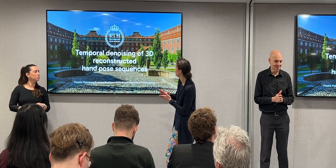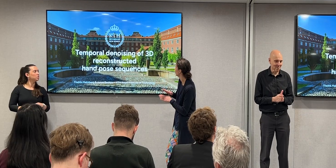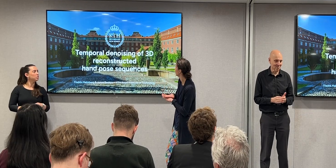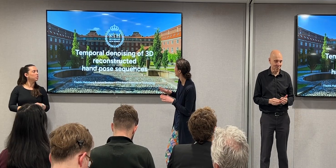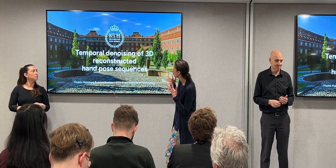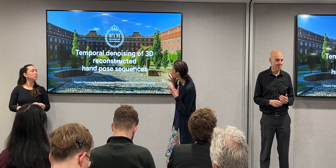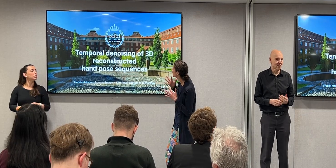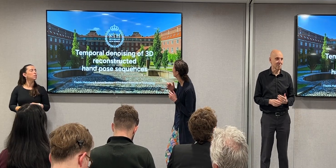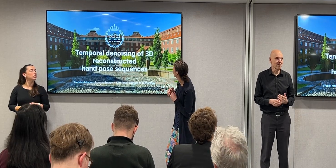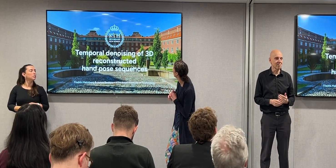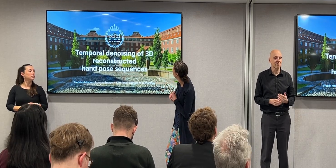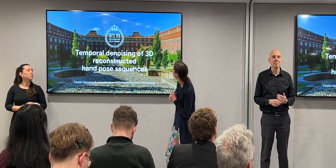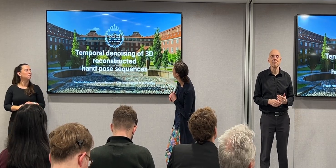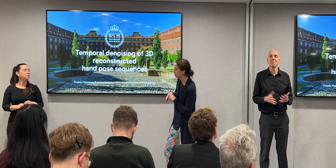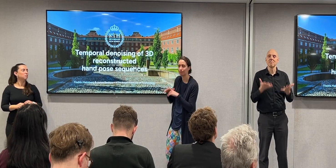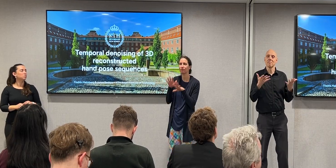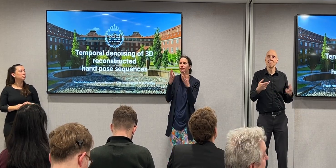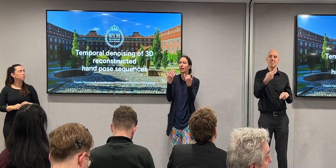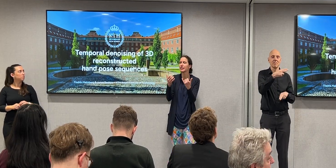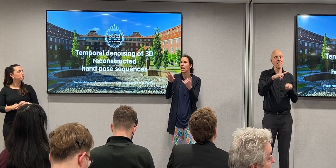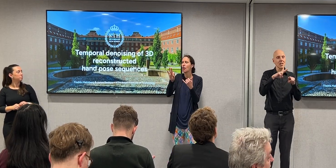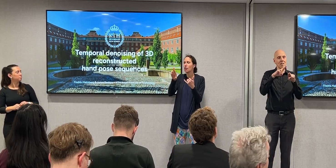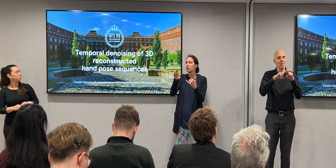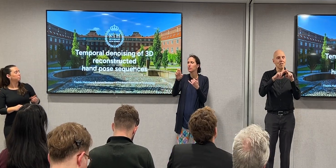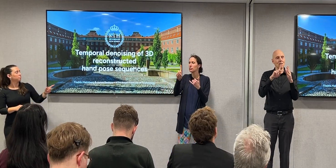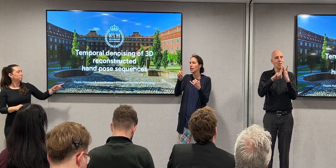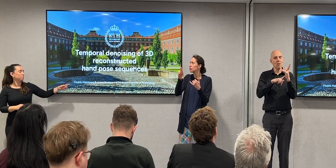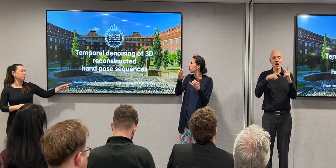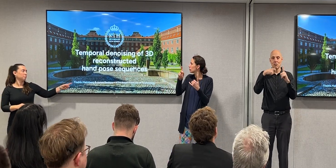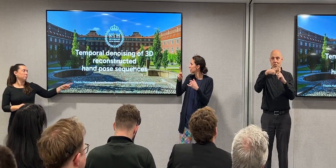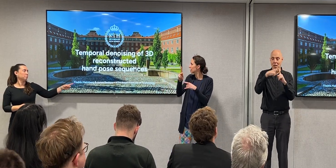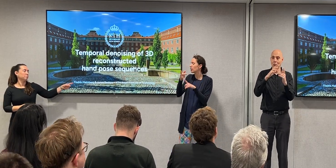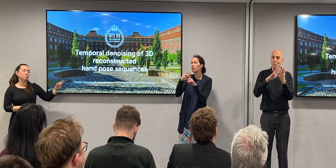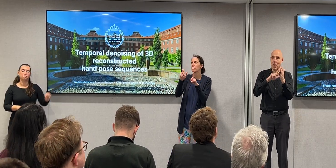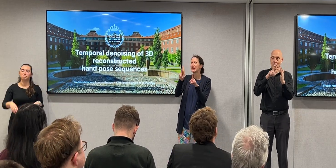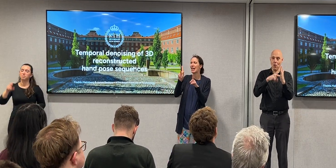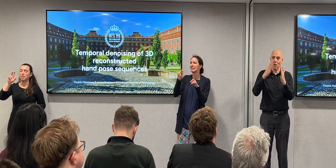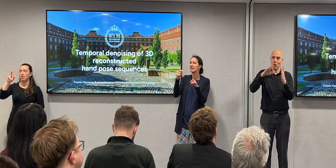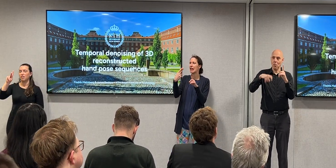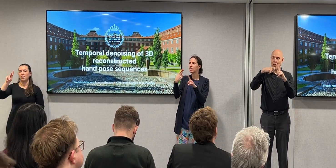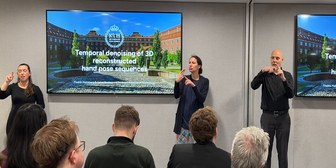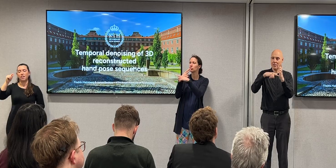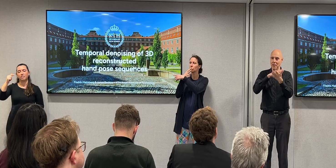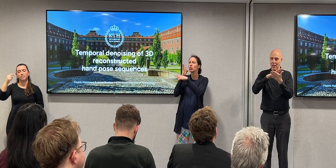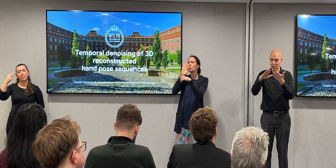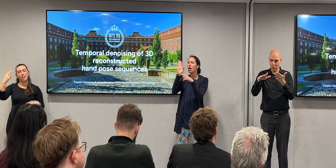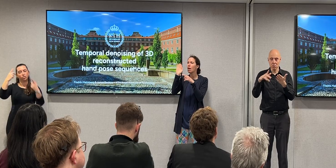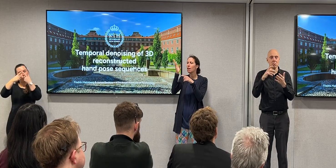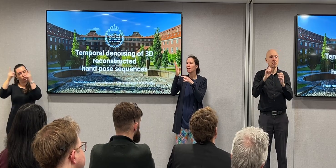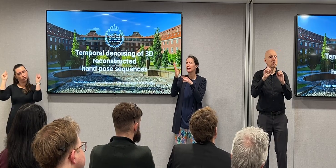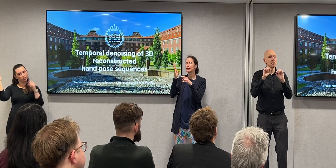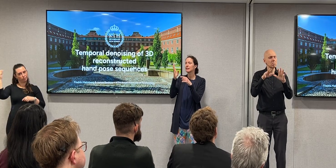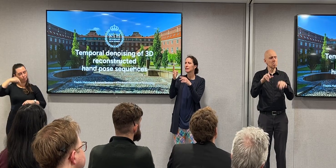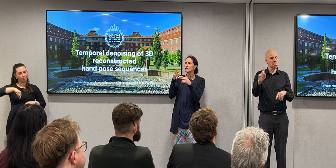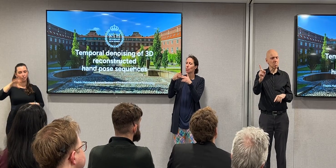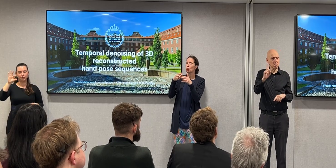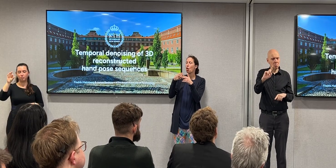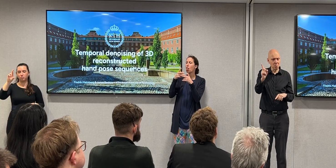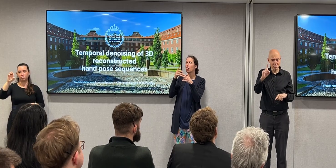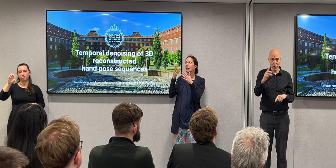Okay, so now we have Fredrik Malmberg from KTH, and he'll be presenting temporal denoising of